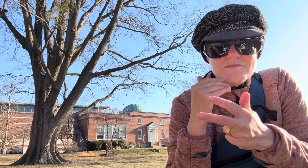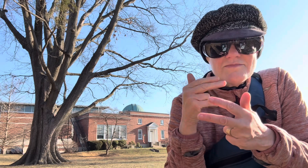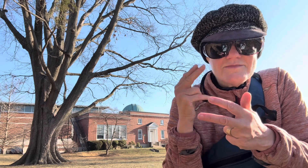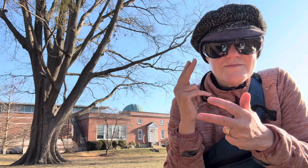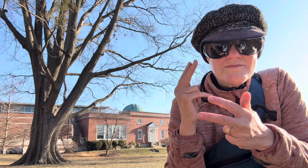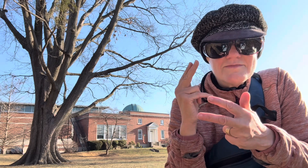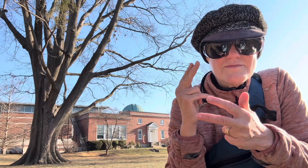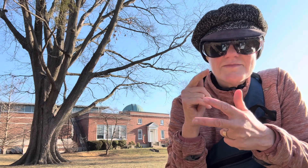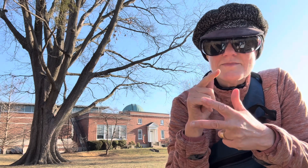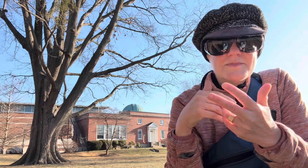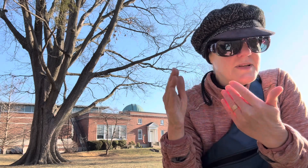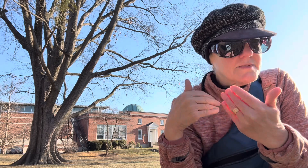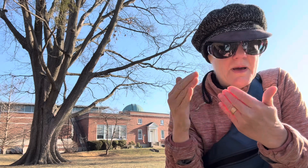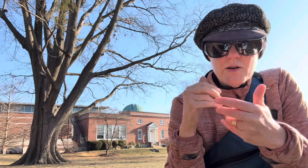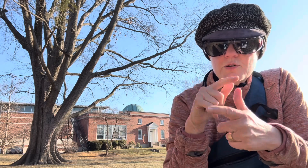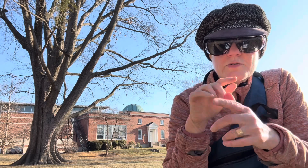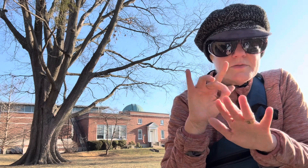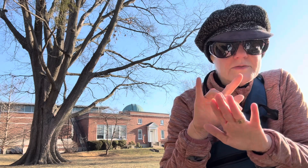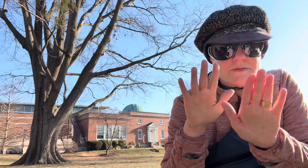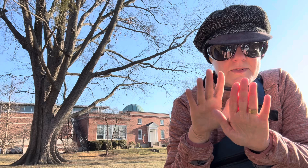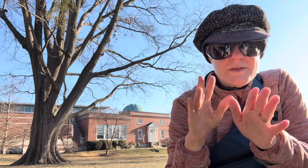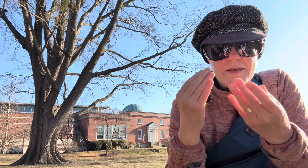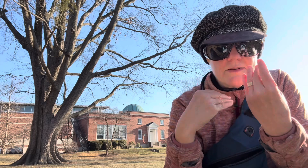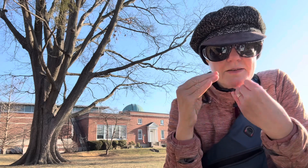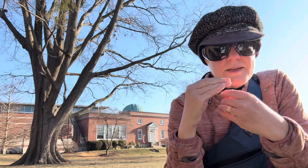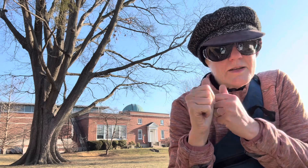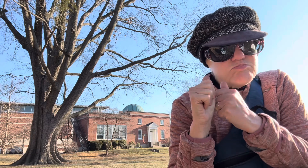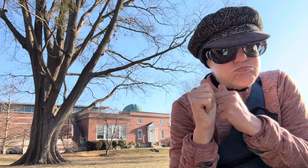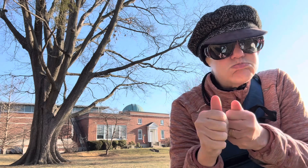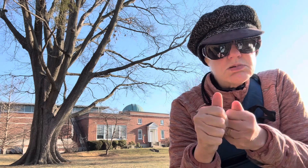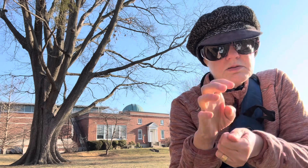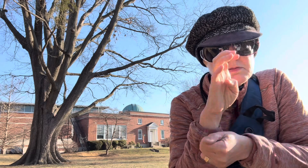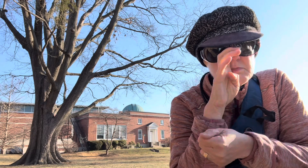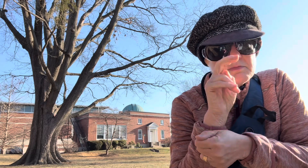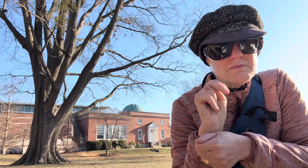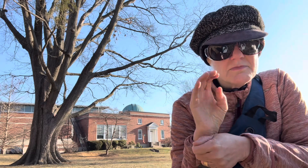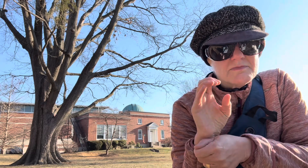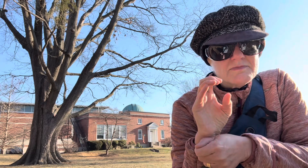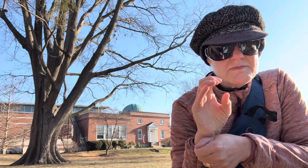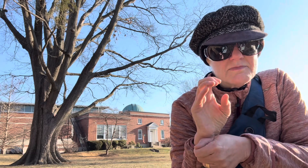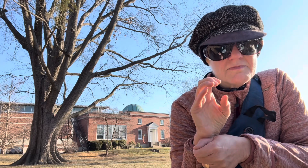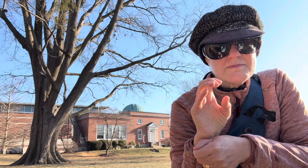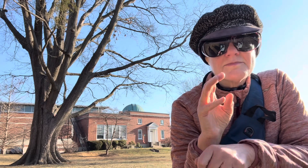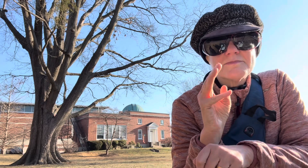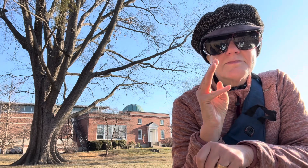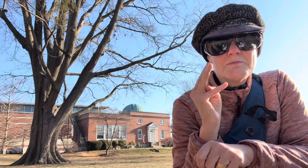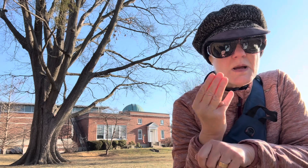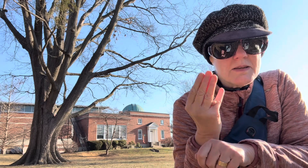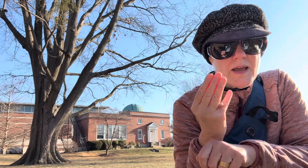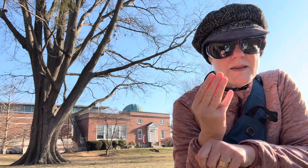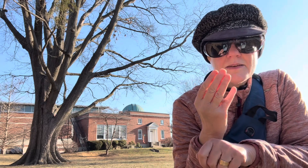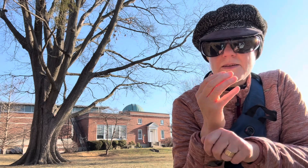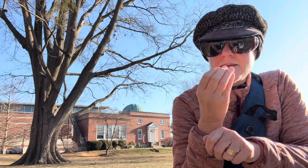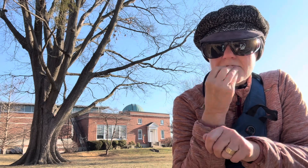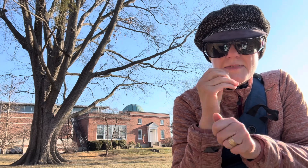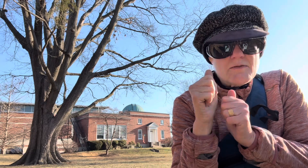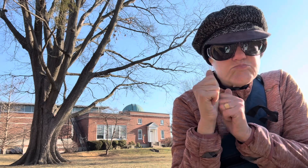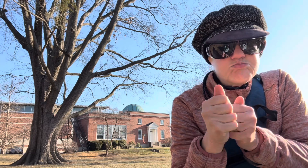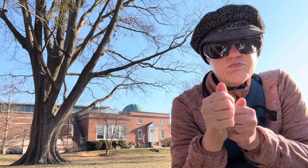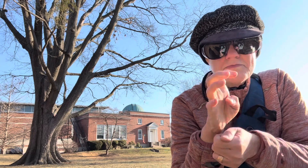high. It's not going to matter if Sunday he eats and follows strictly his net carb limit, and Monday he eats the